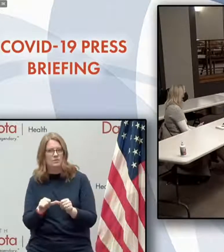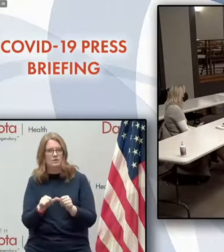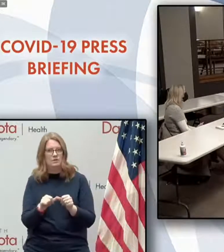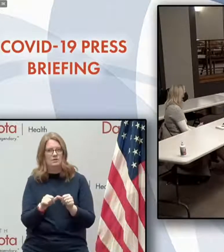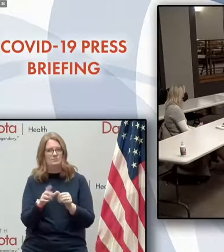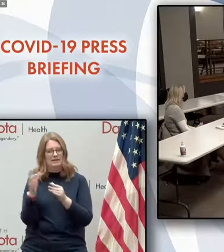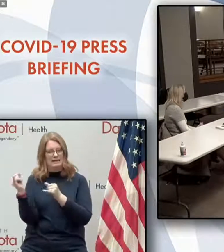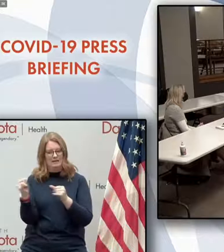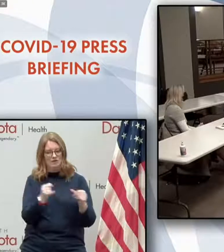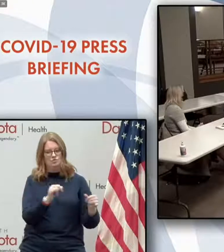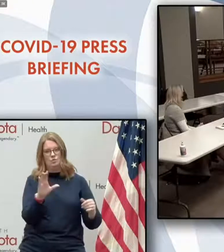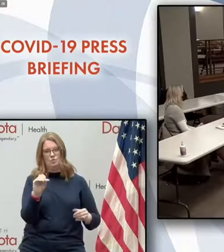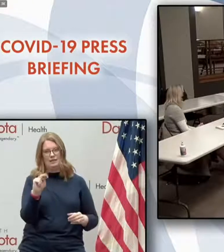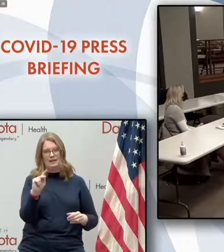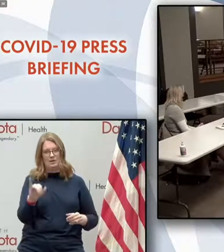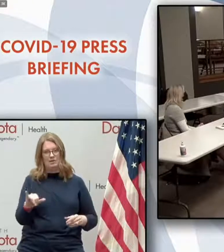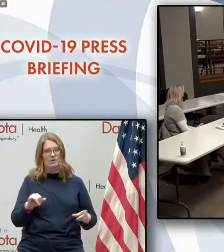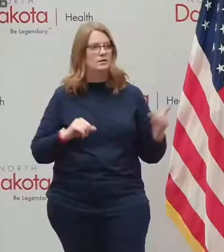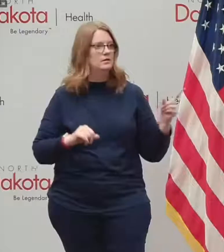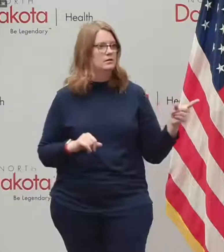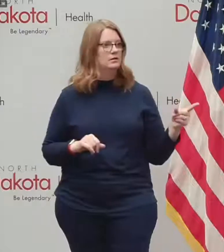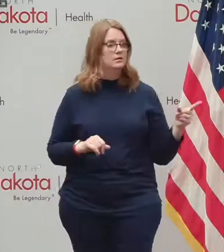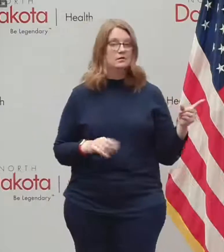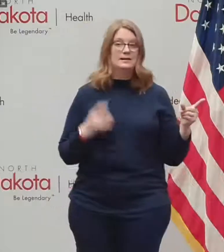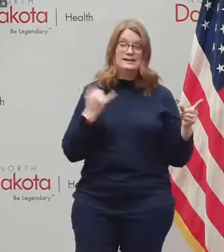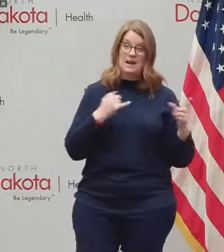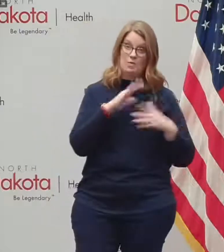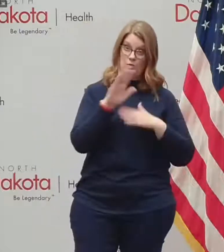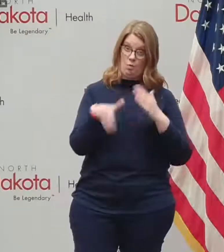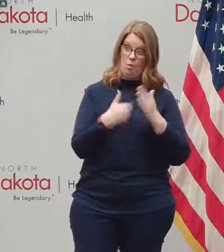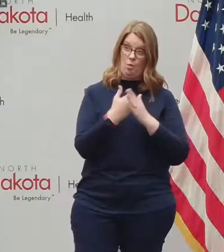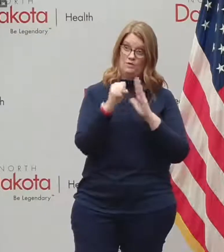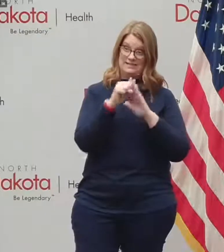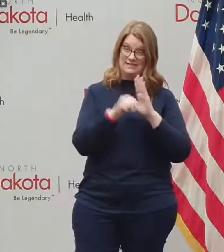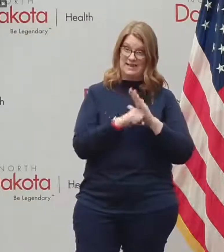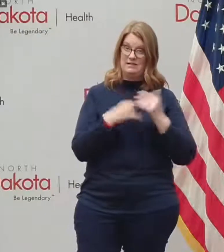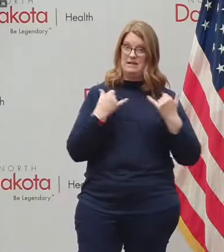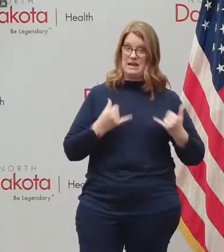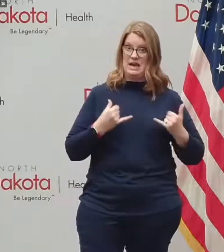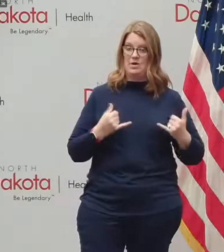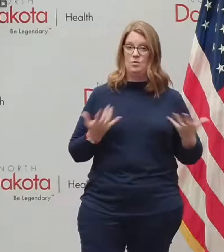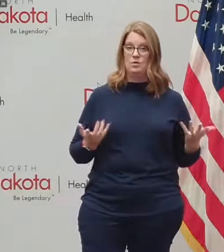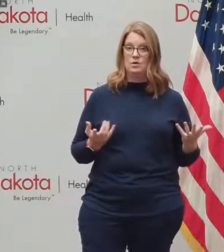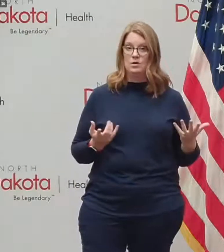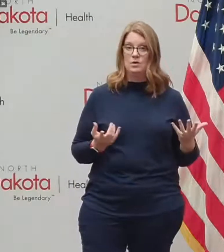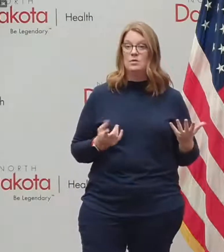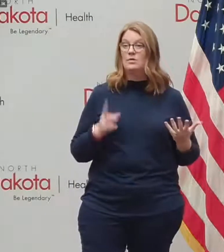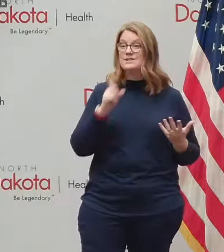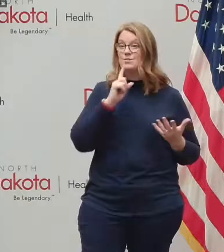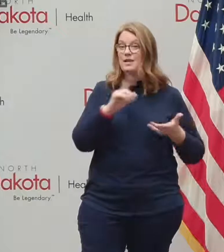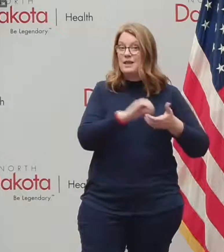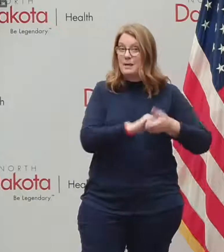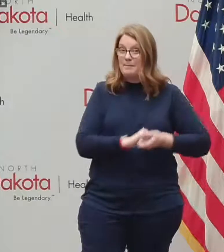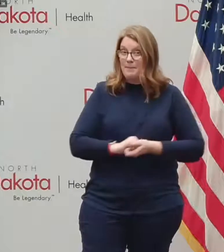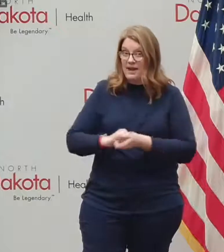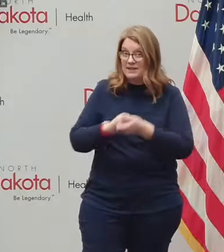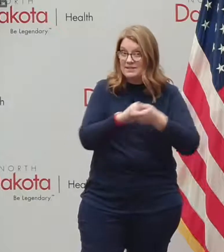county by county approach? I think we're going to stay with the whole state approach right now, because the thing that's really binding us together is